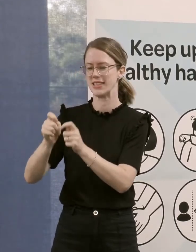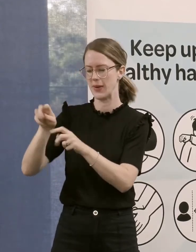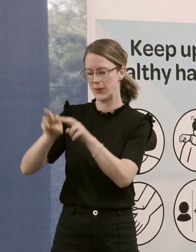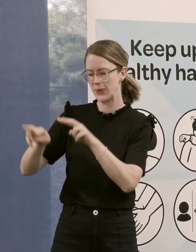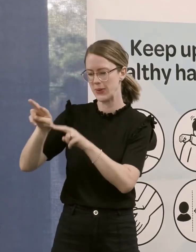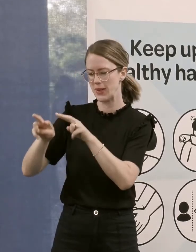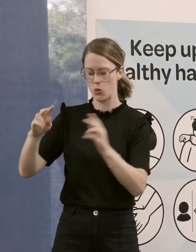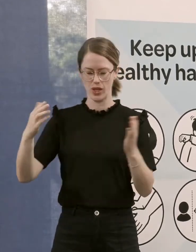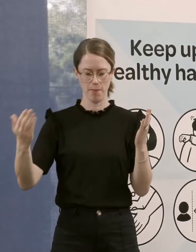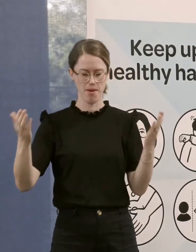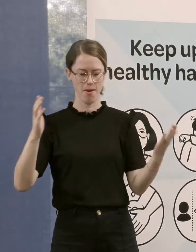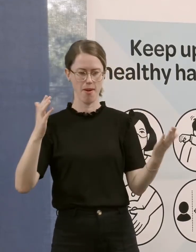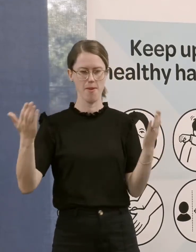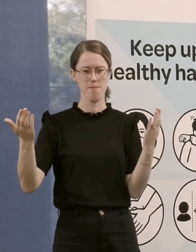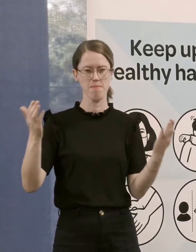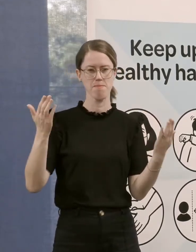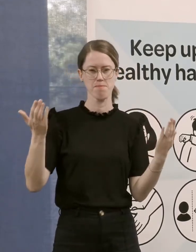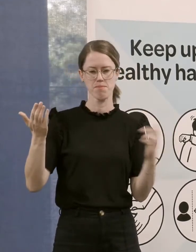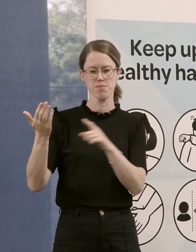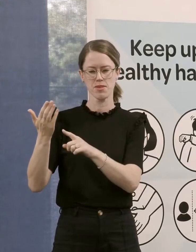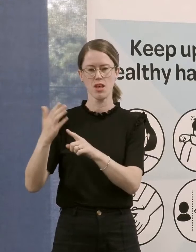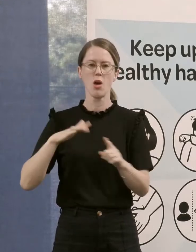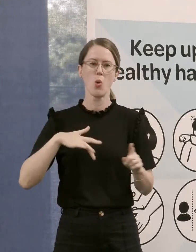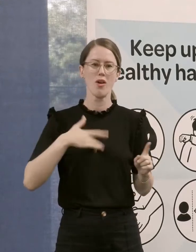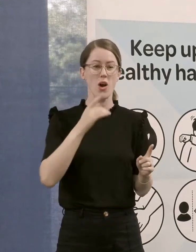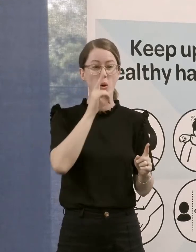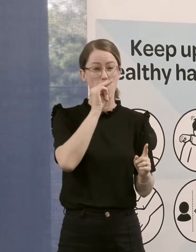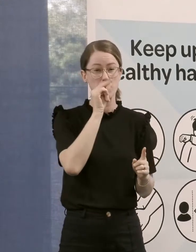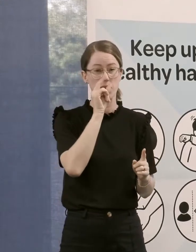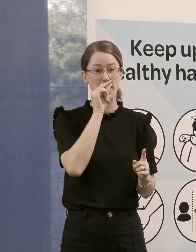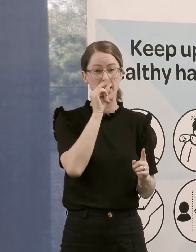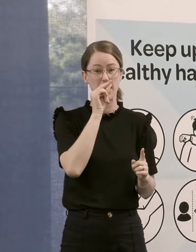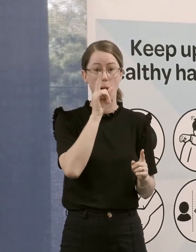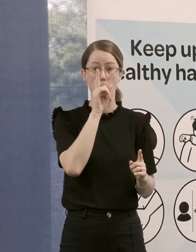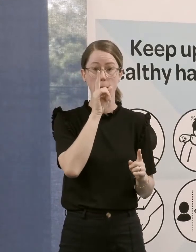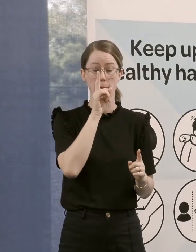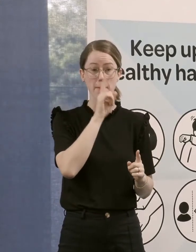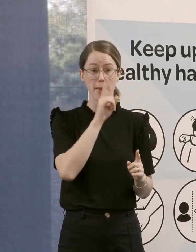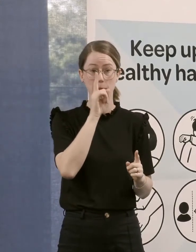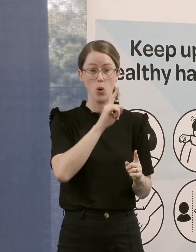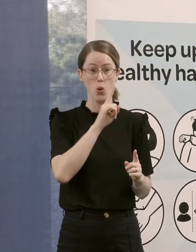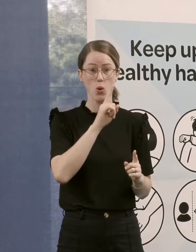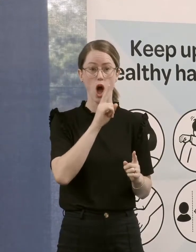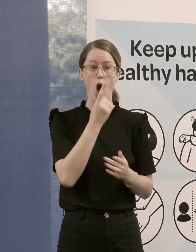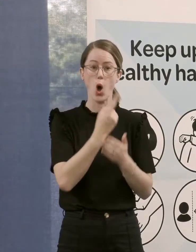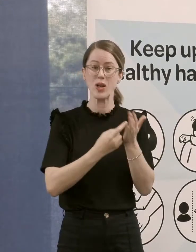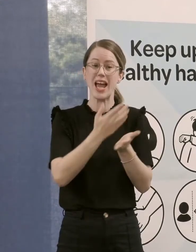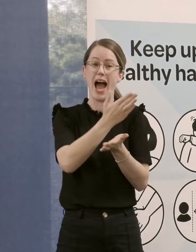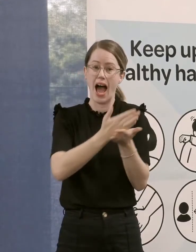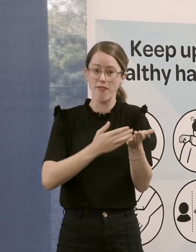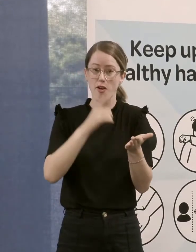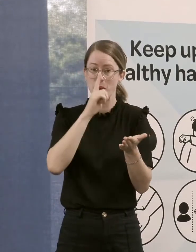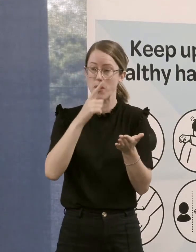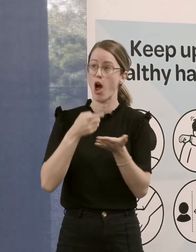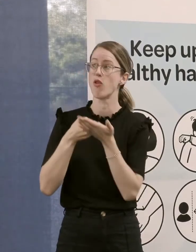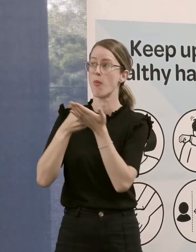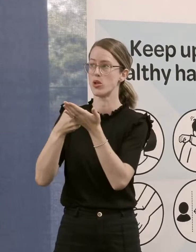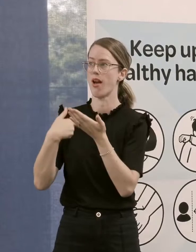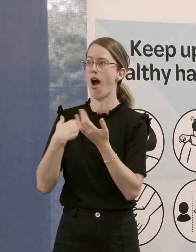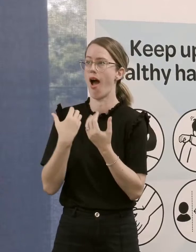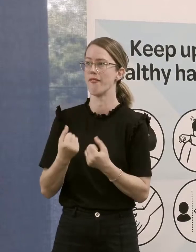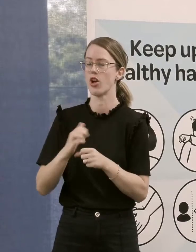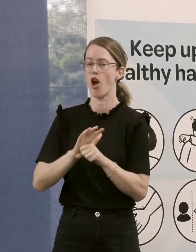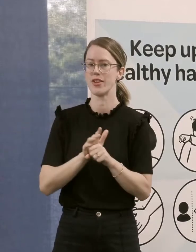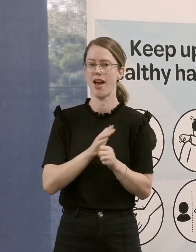that, we think that probably about half of cases, actual cases, are being reported. And some of